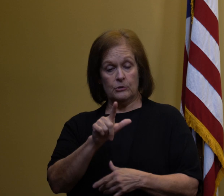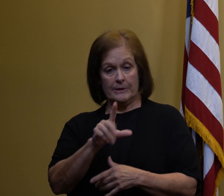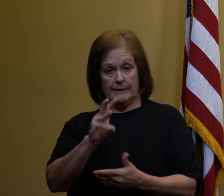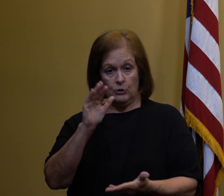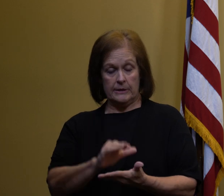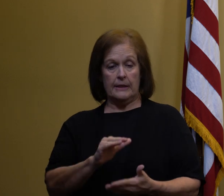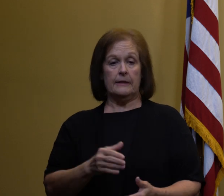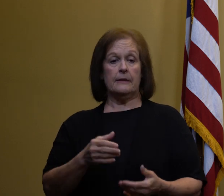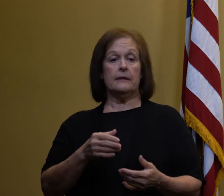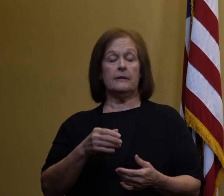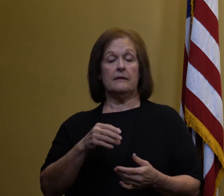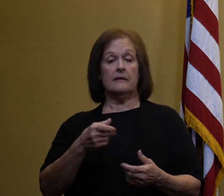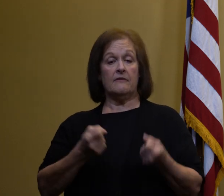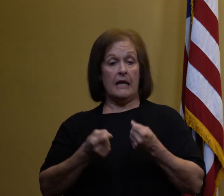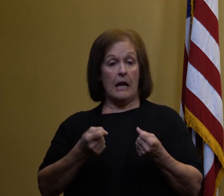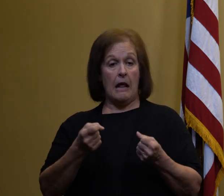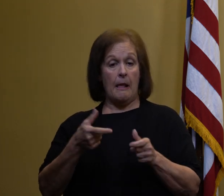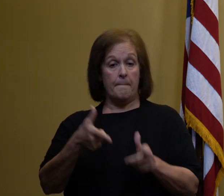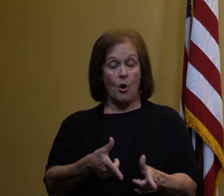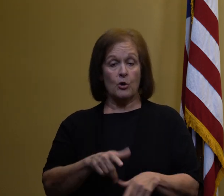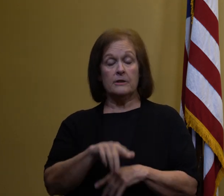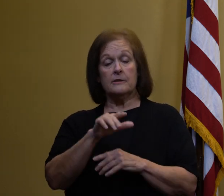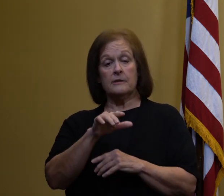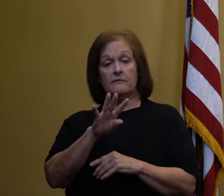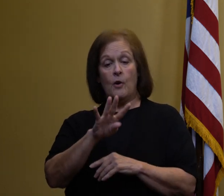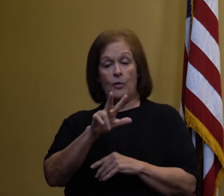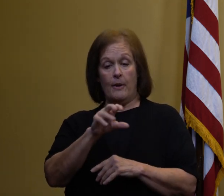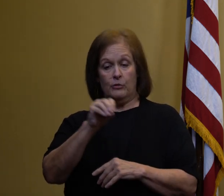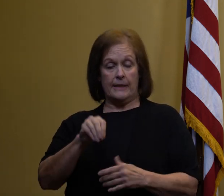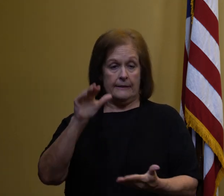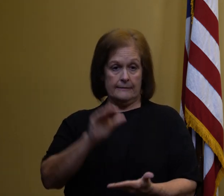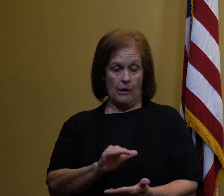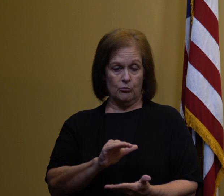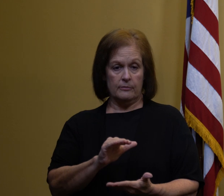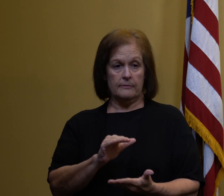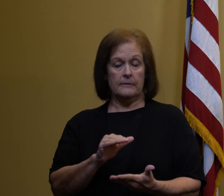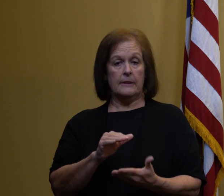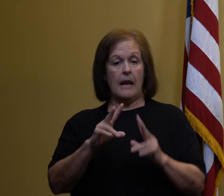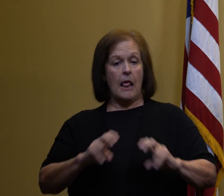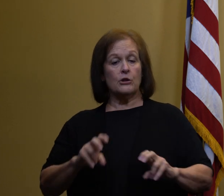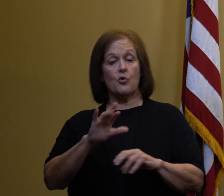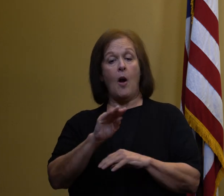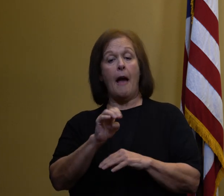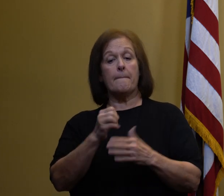at vehicular burglaries specifically 43% down.